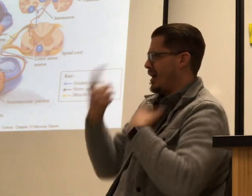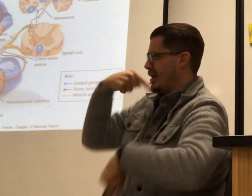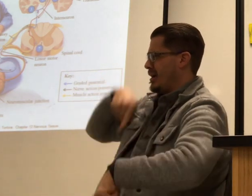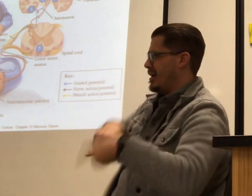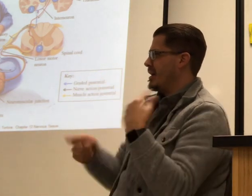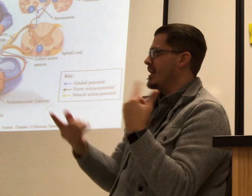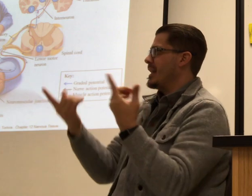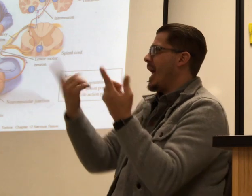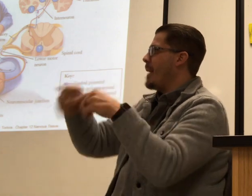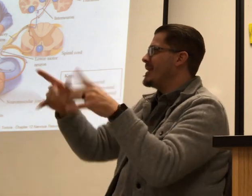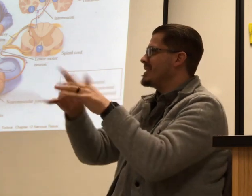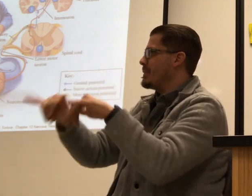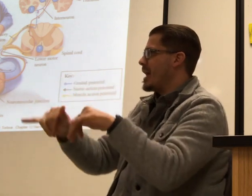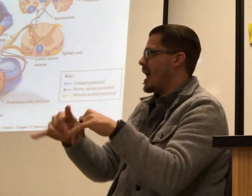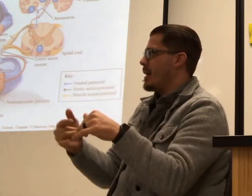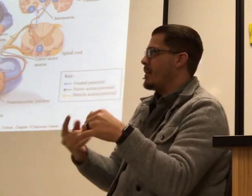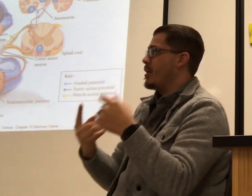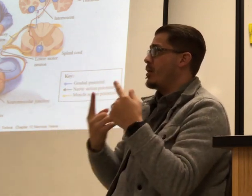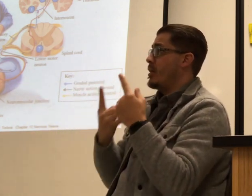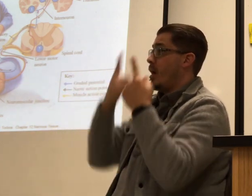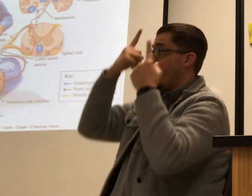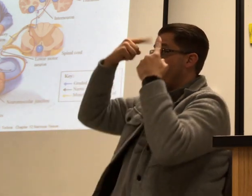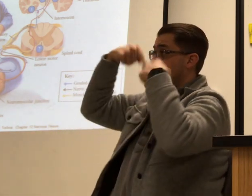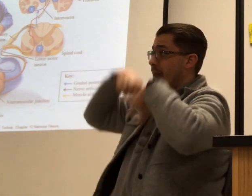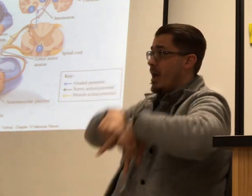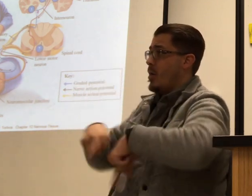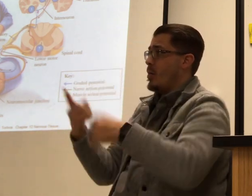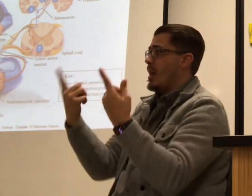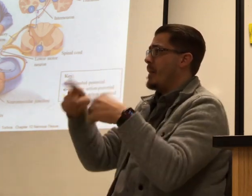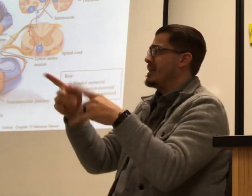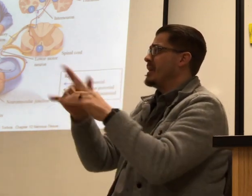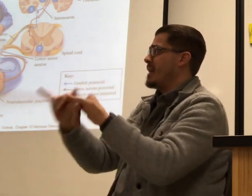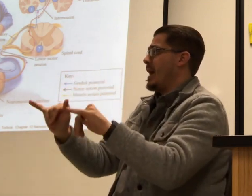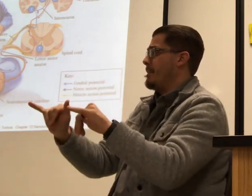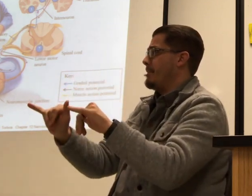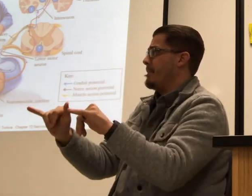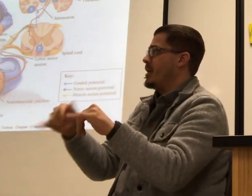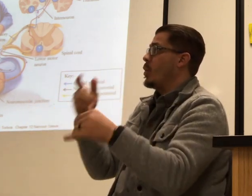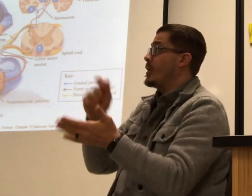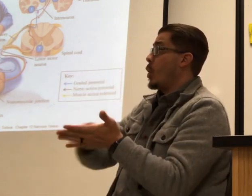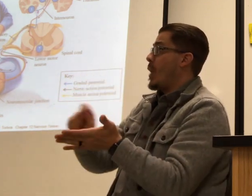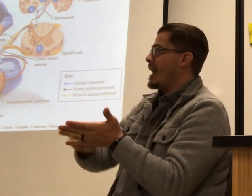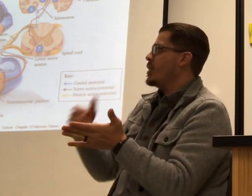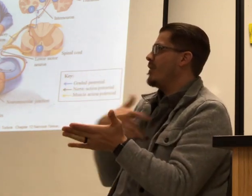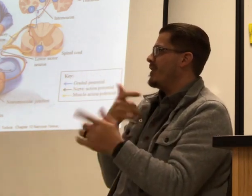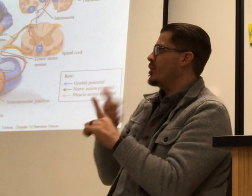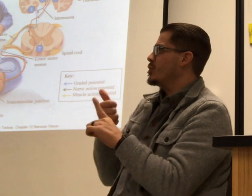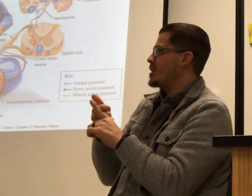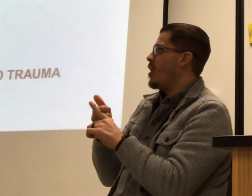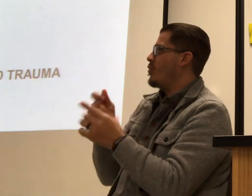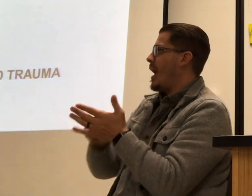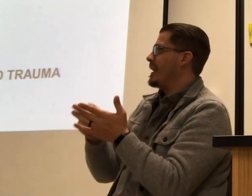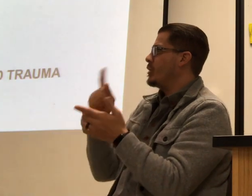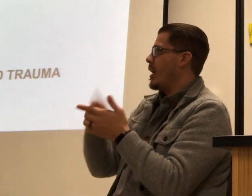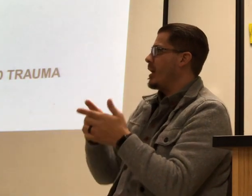sensory, happening at the same time. One of the last topics I have is spinal cord trauma.